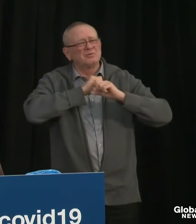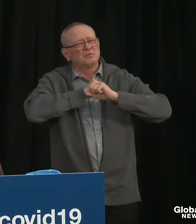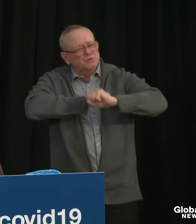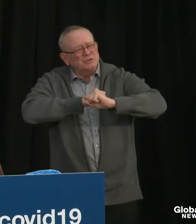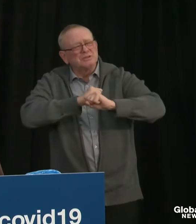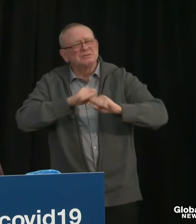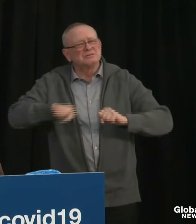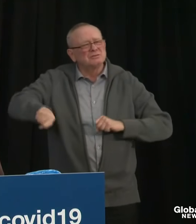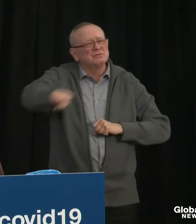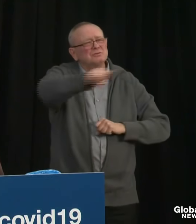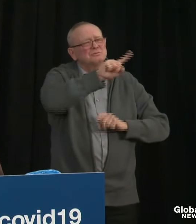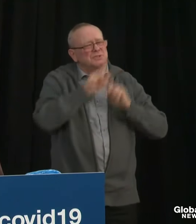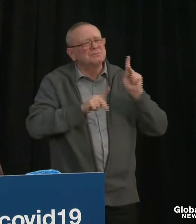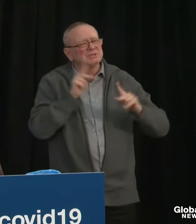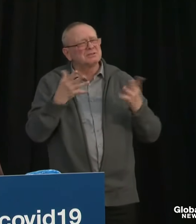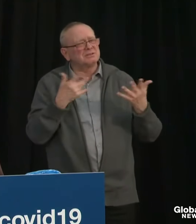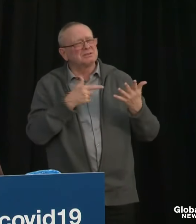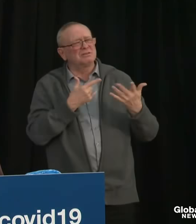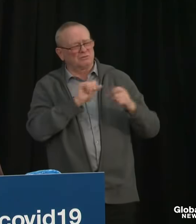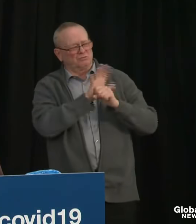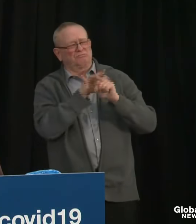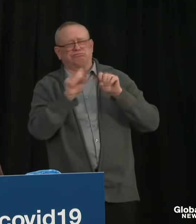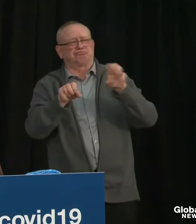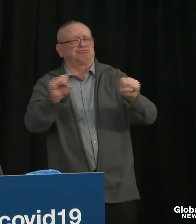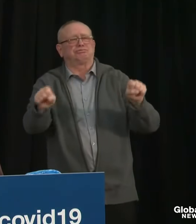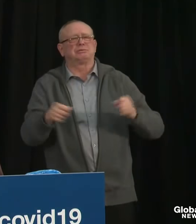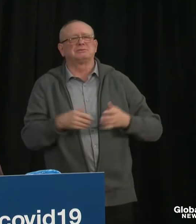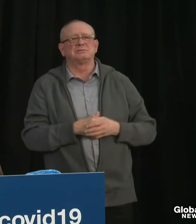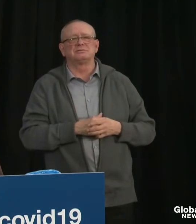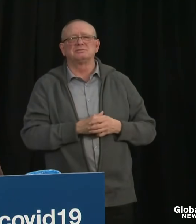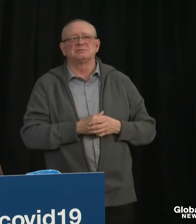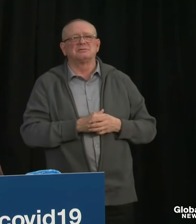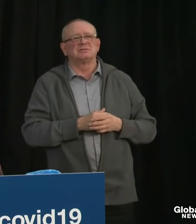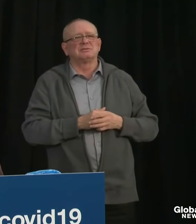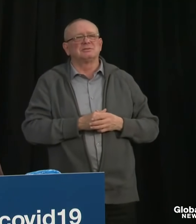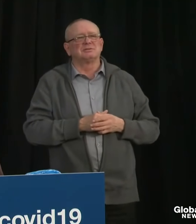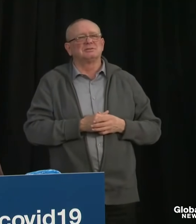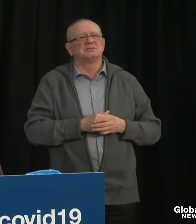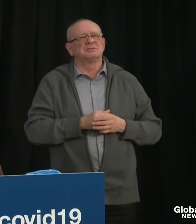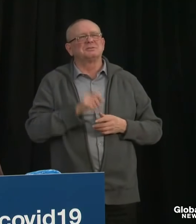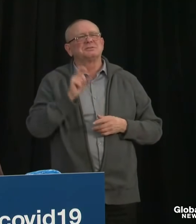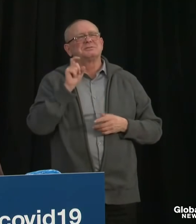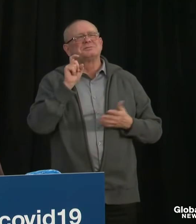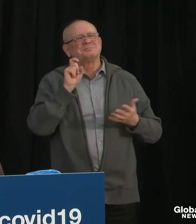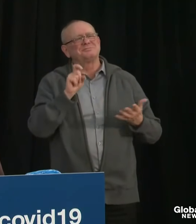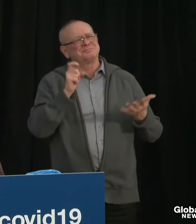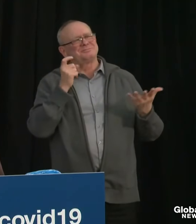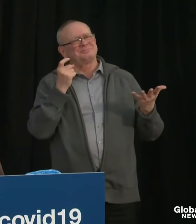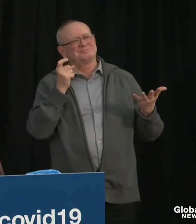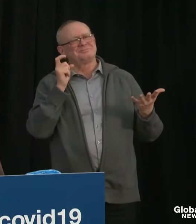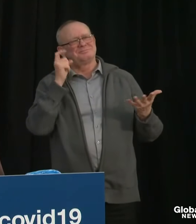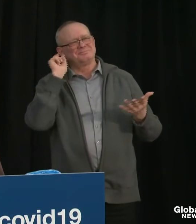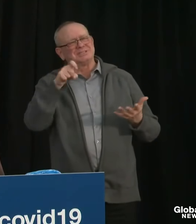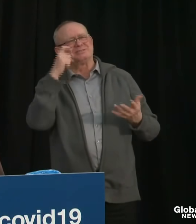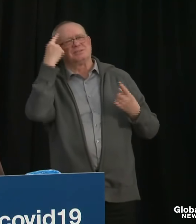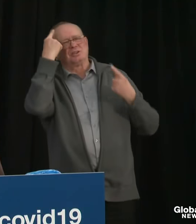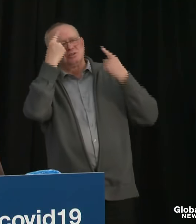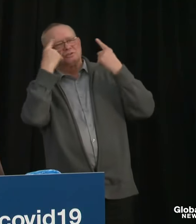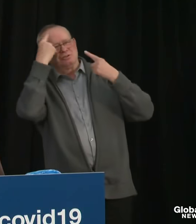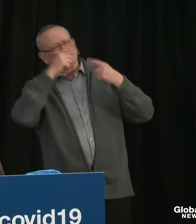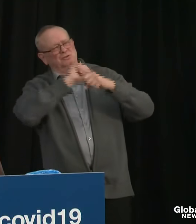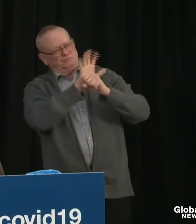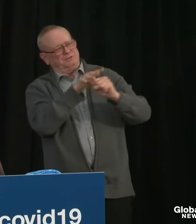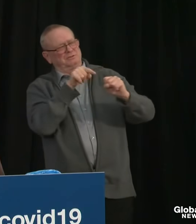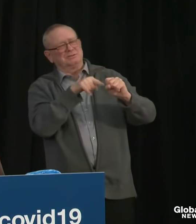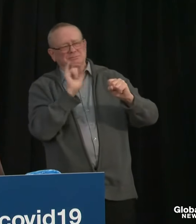making sure that people are aware that this is something that we have to take seriously, because ultimately we can only get our